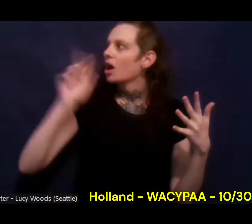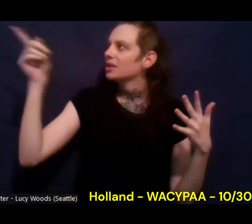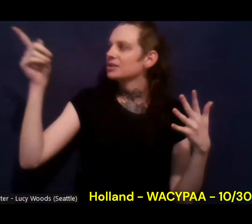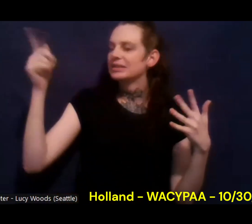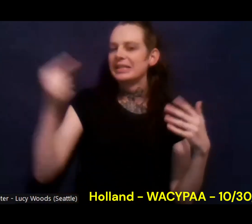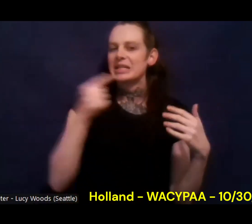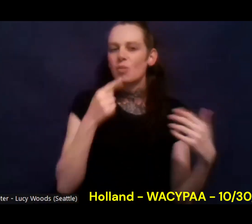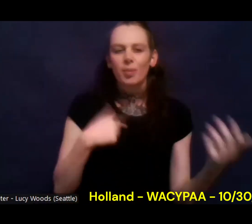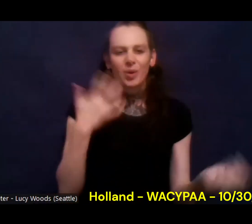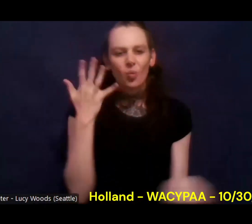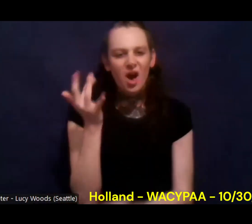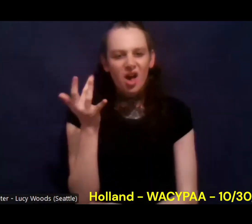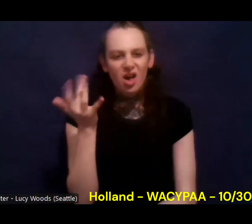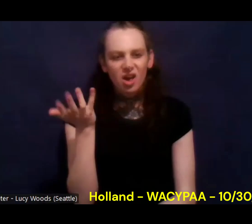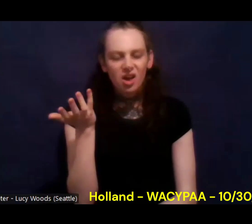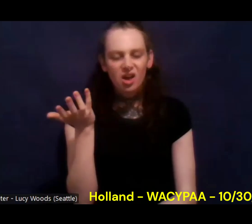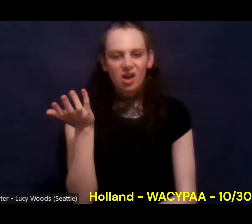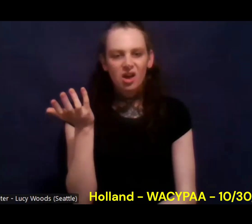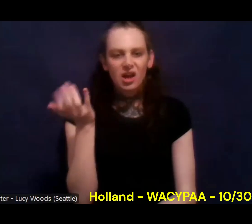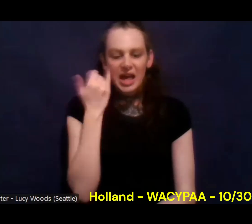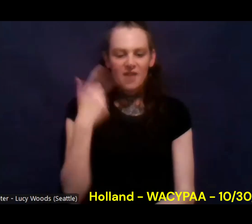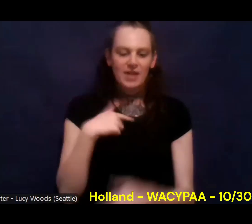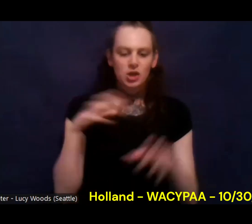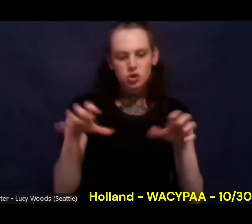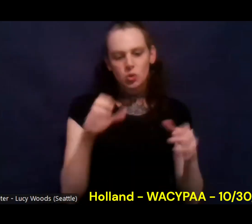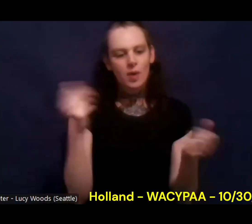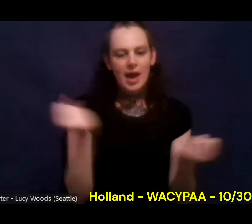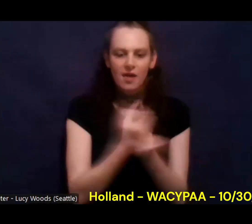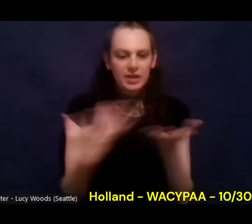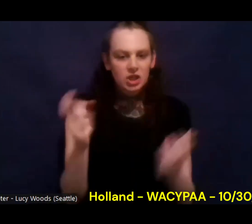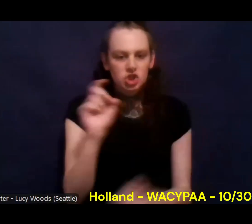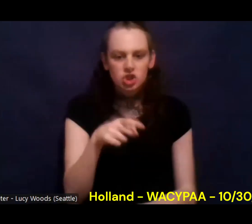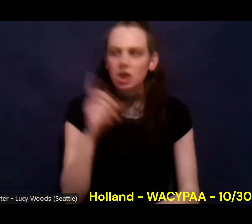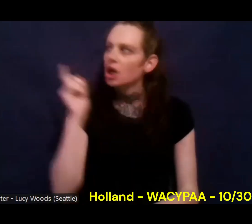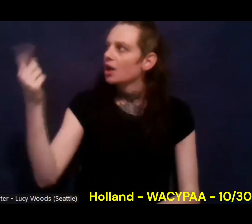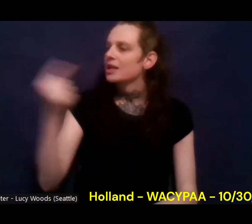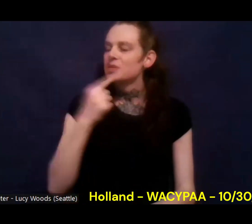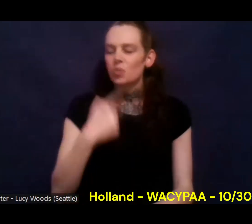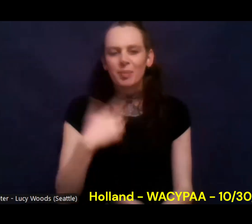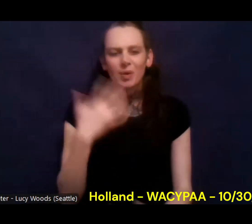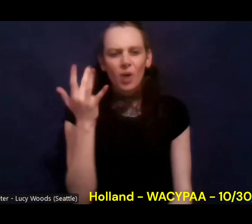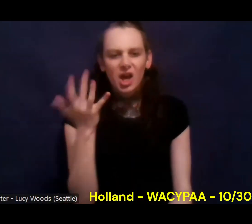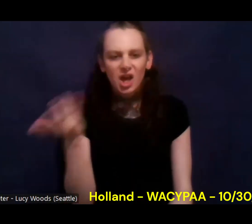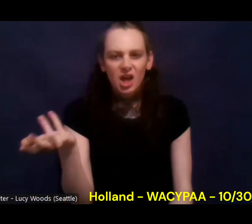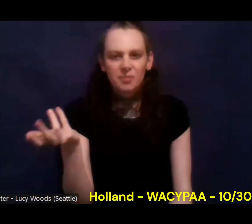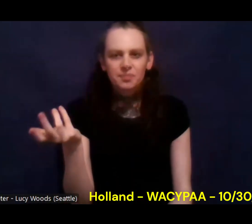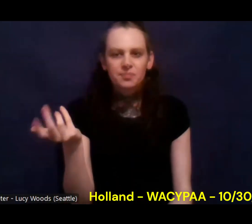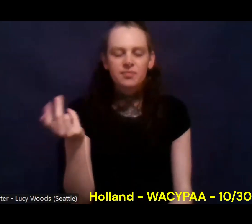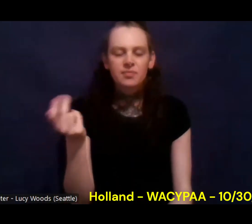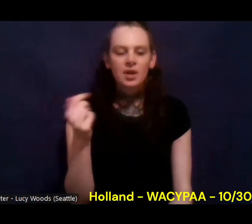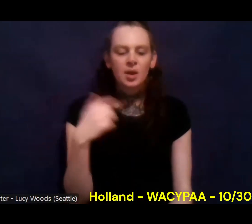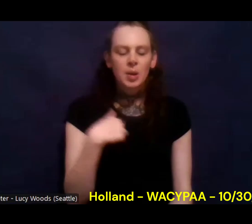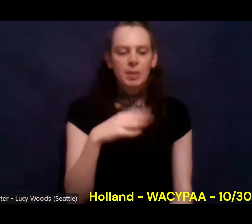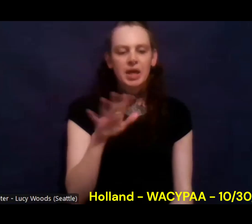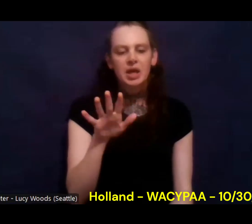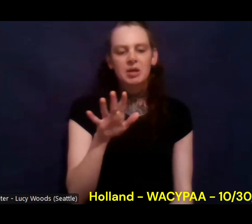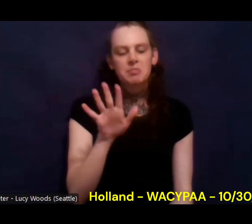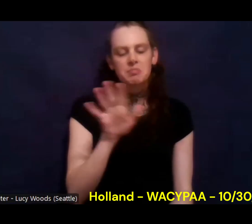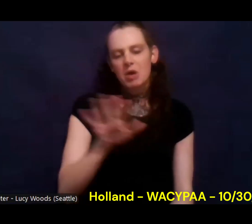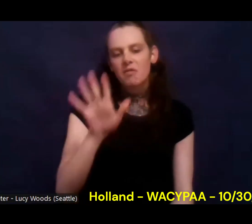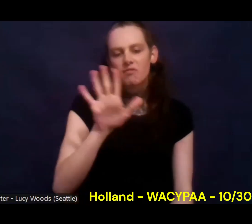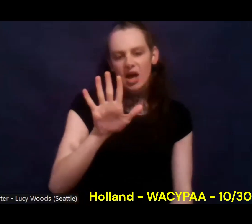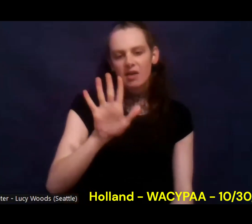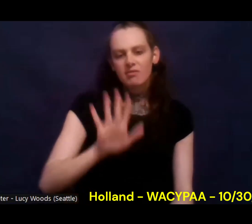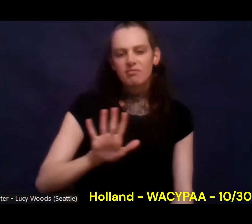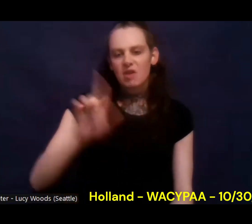doing, then why would God do this to me? And then what that looked like when I was about 5.5 years sober, 5 years sober, I went back